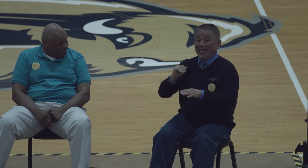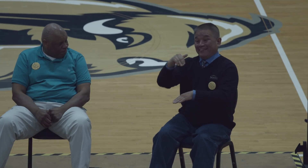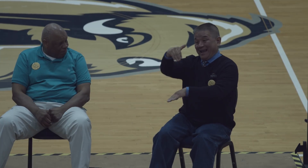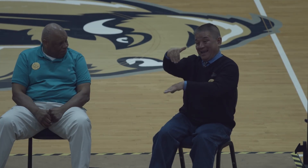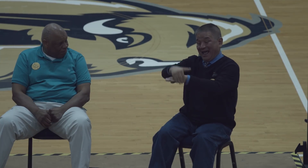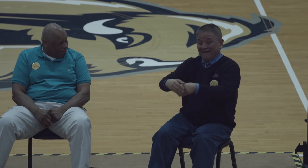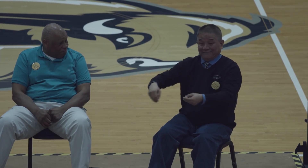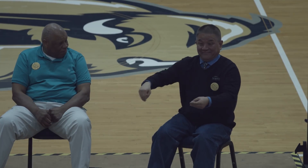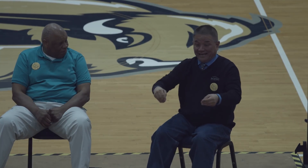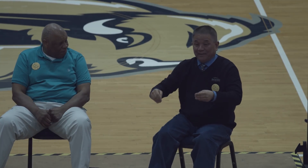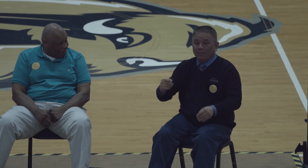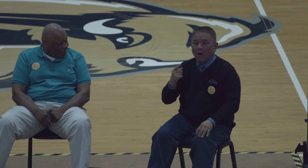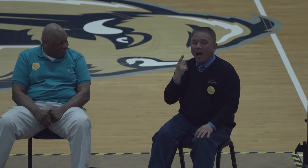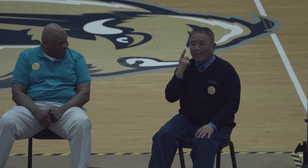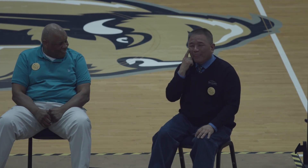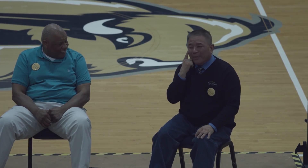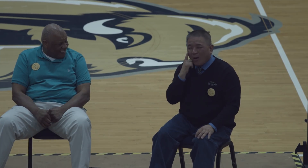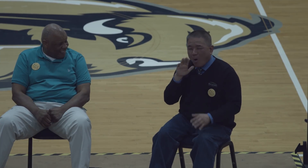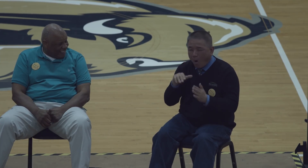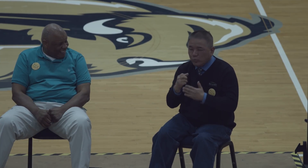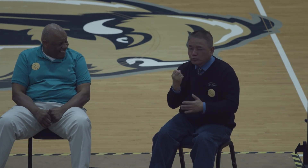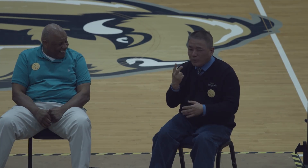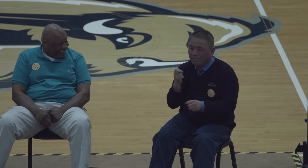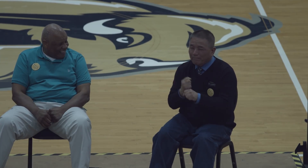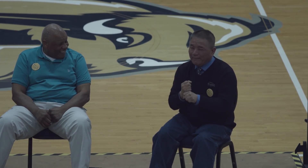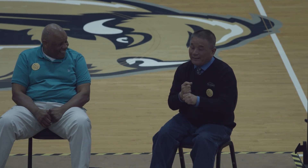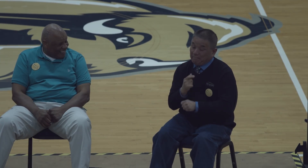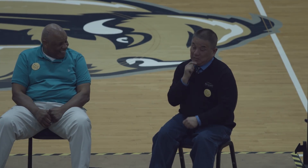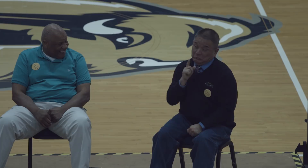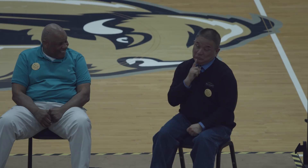those 12 rolls. It was such a responsibility. I remember,